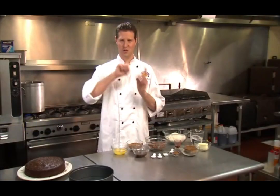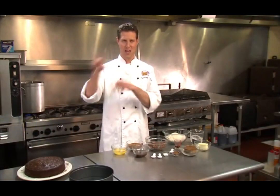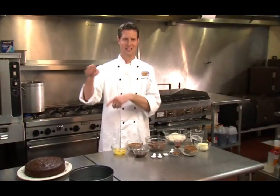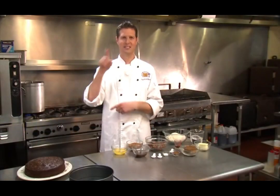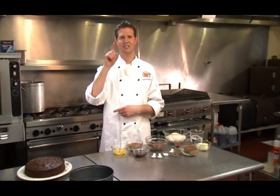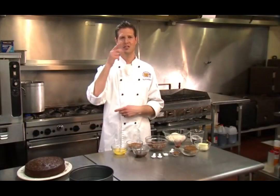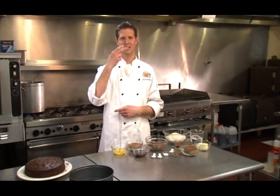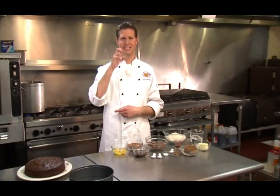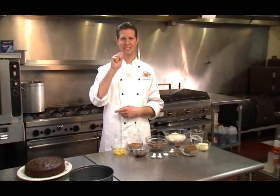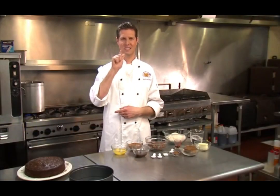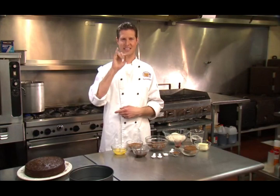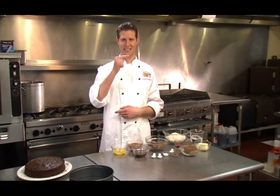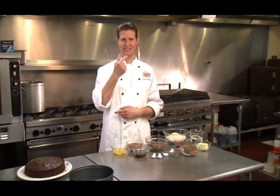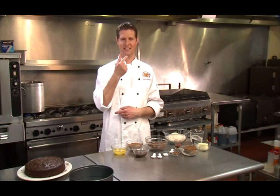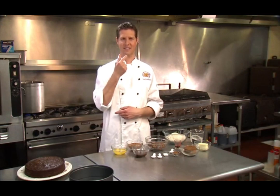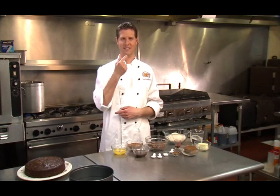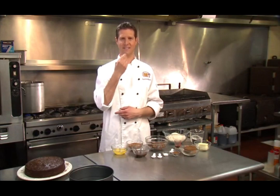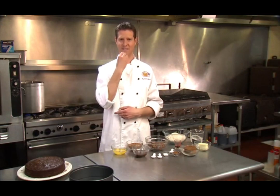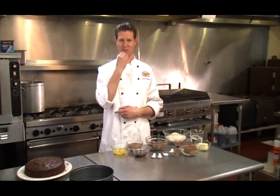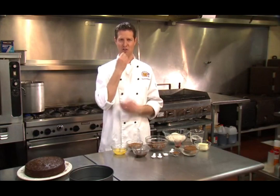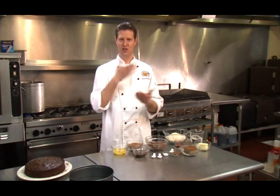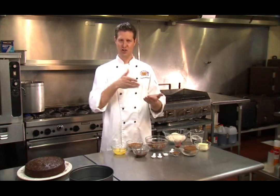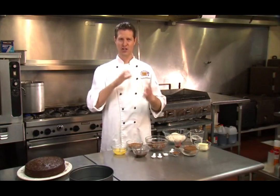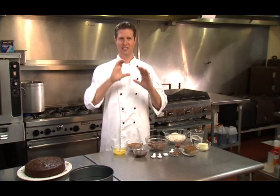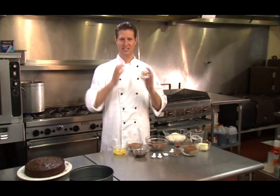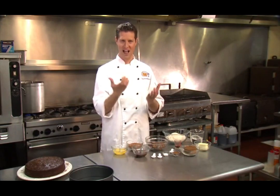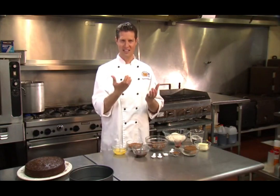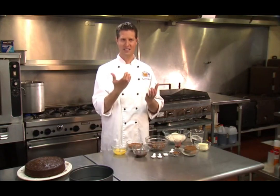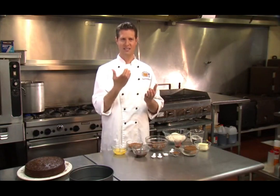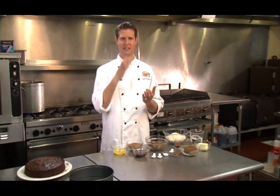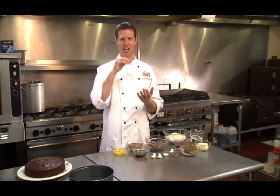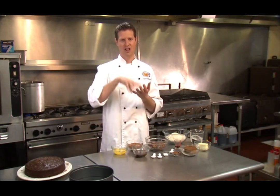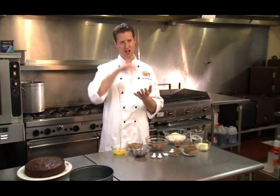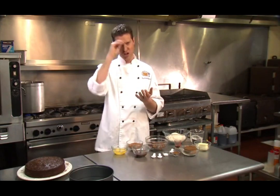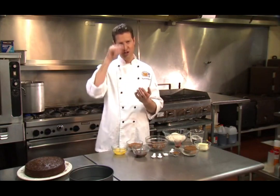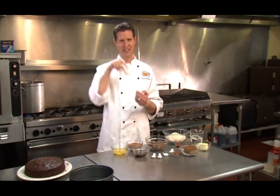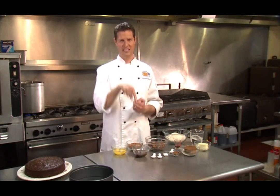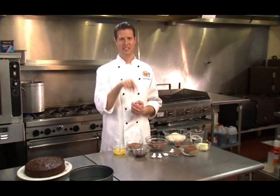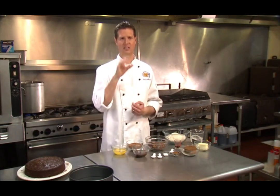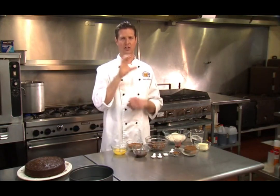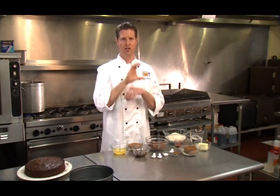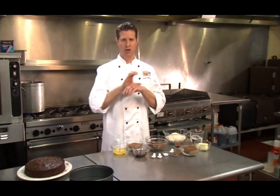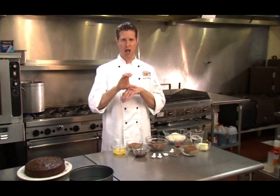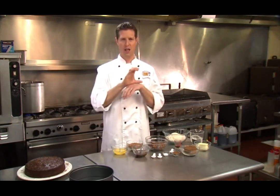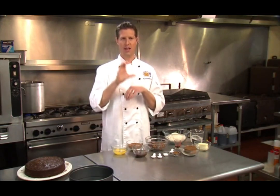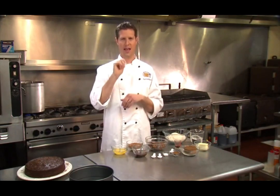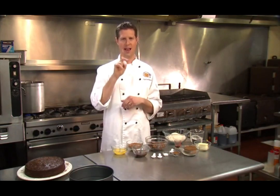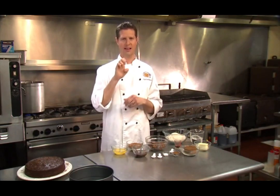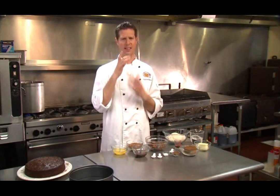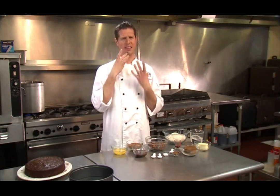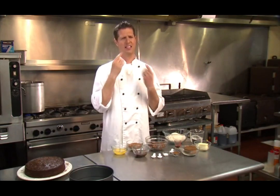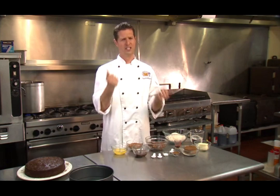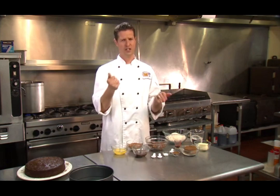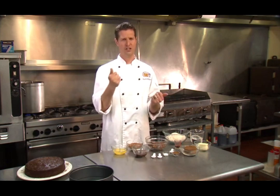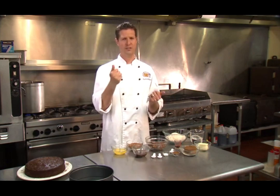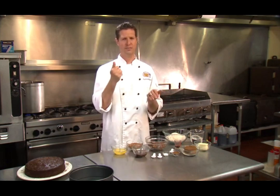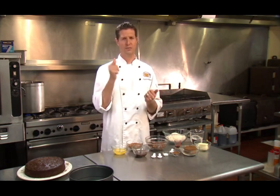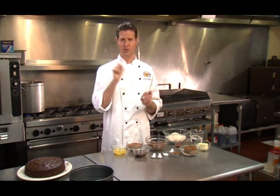I went to a Healing Foods cooking class at the UCSD Cancer Center where I learned this delicious chocolate cake